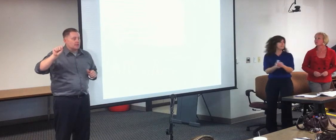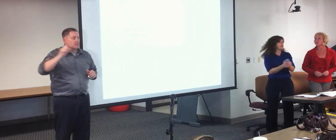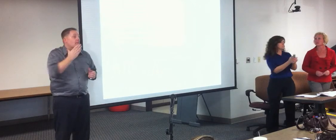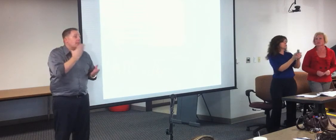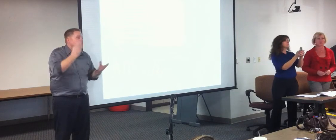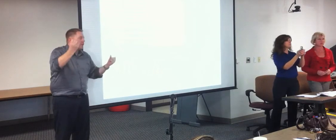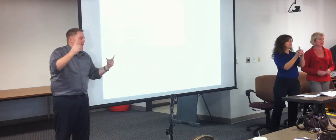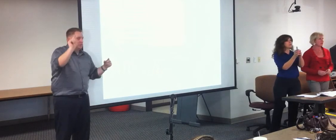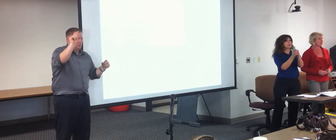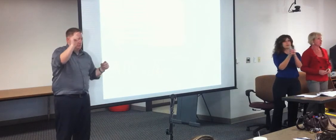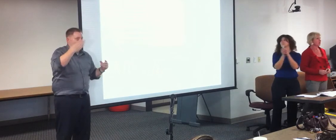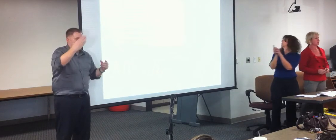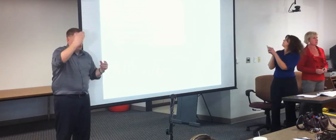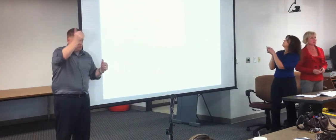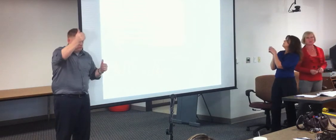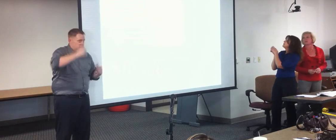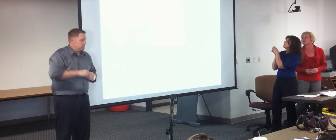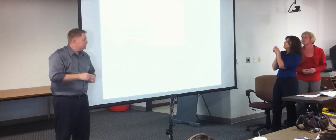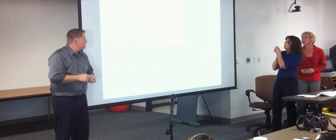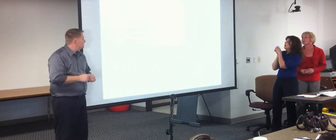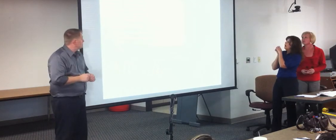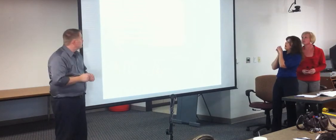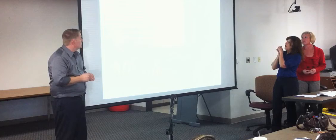Thank you very much. Thank you guys.